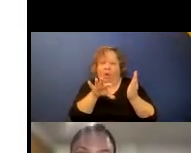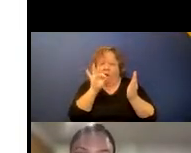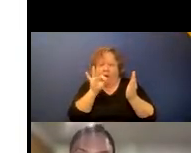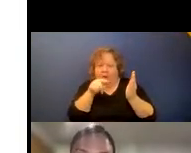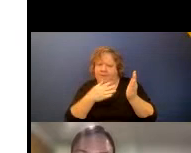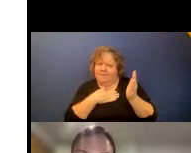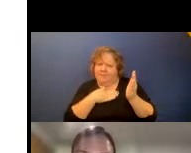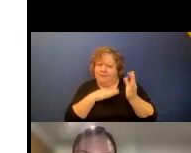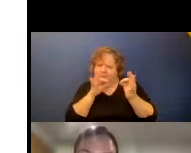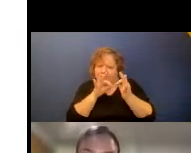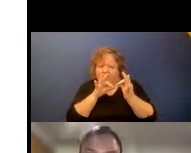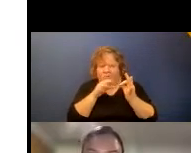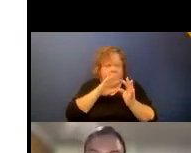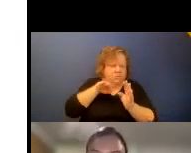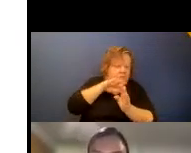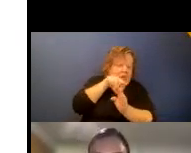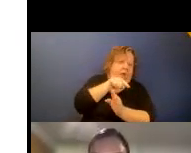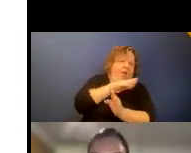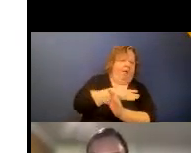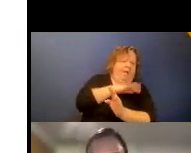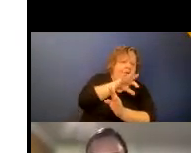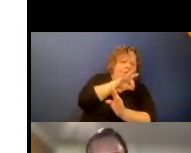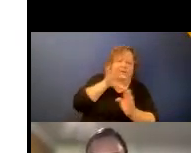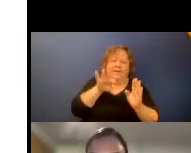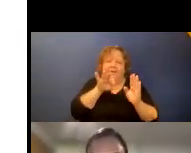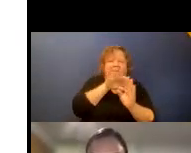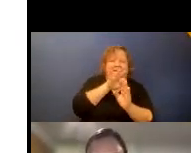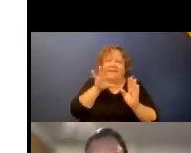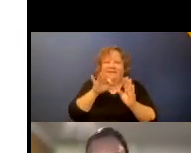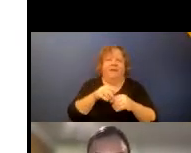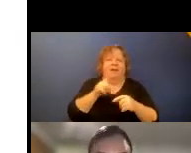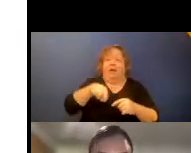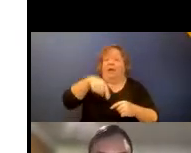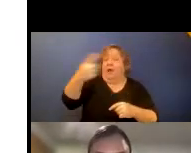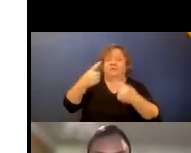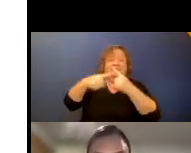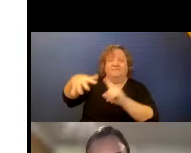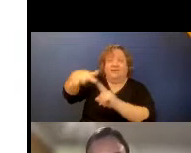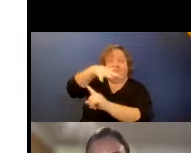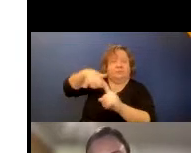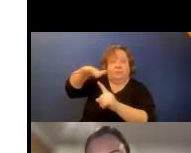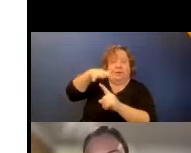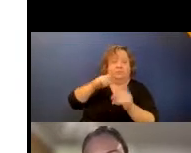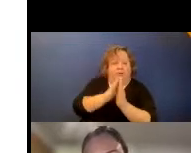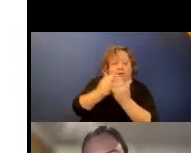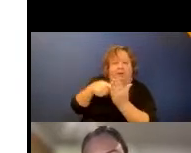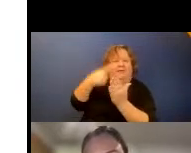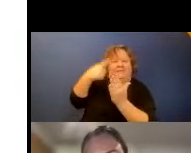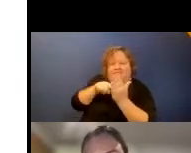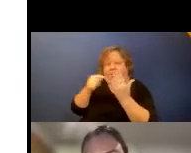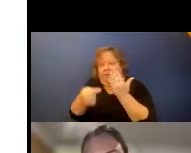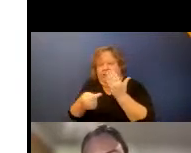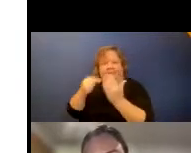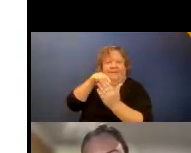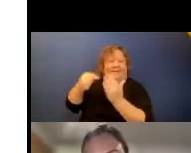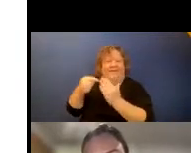wanting to learn about engagement another day. And so we've designed it in that way that you can sort of navigate efficiently to whatever module is